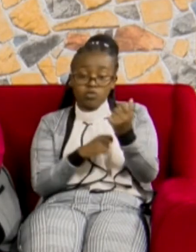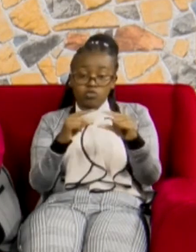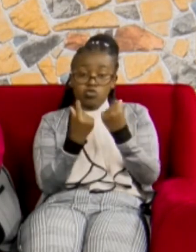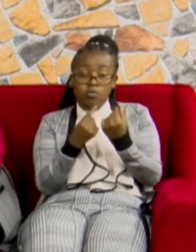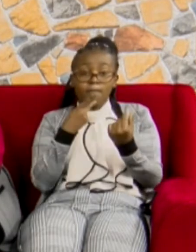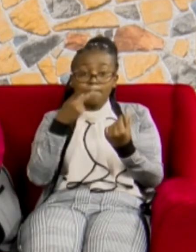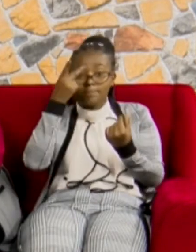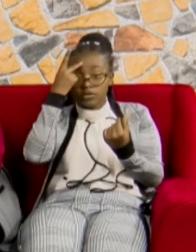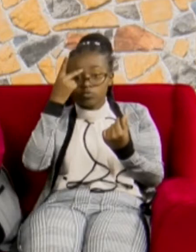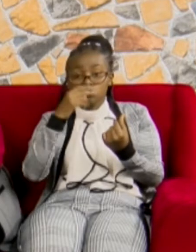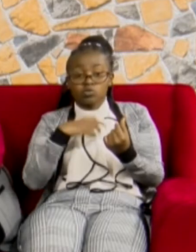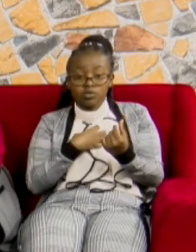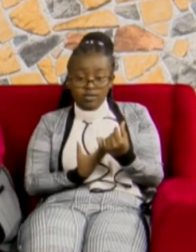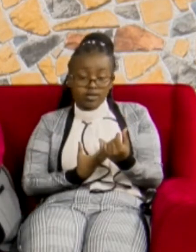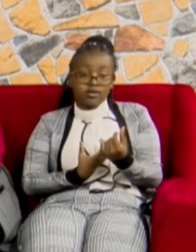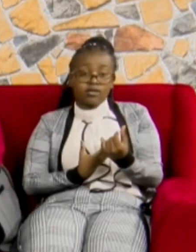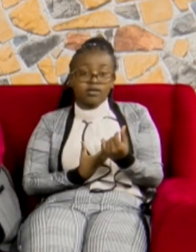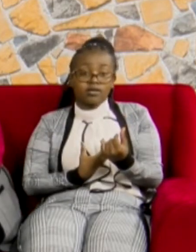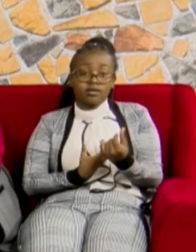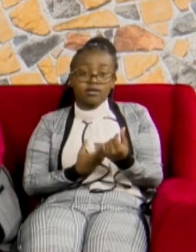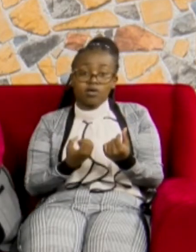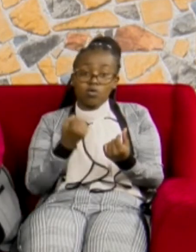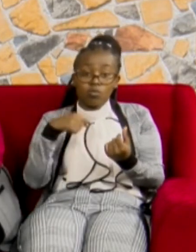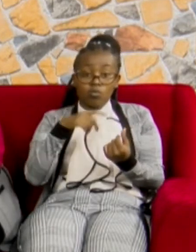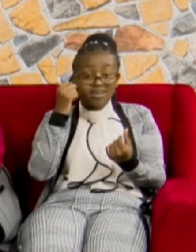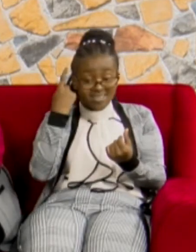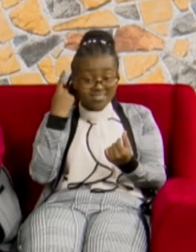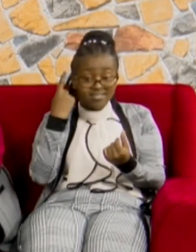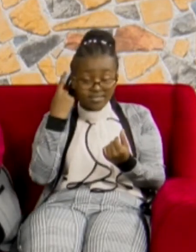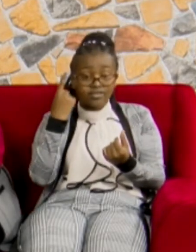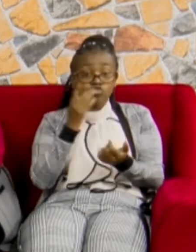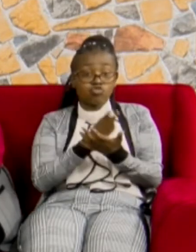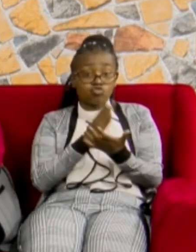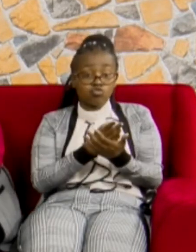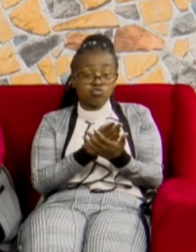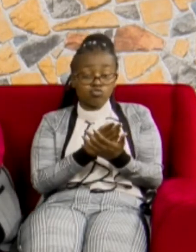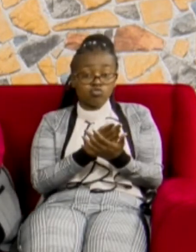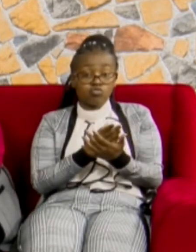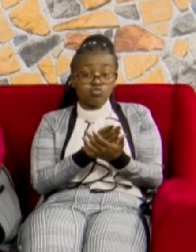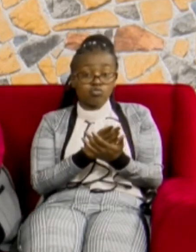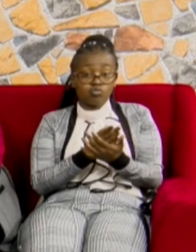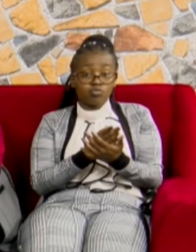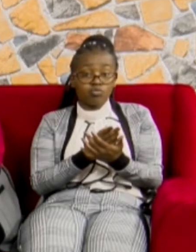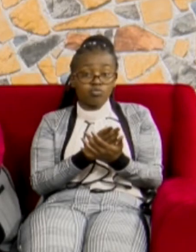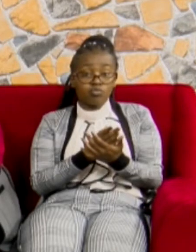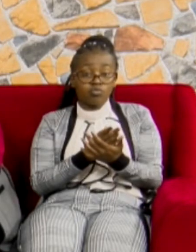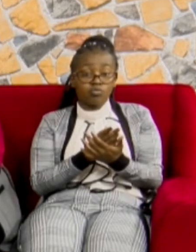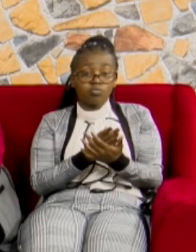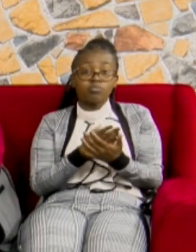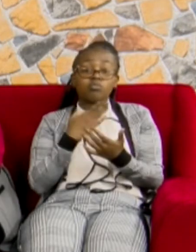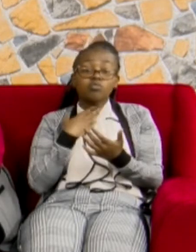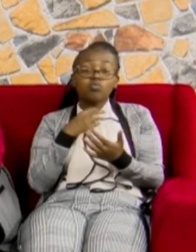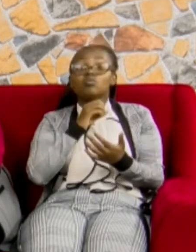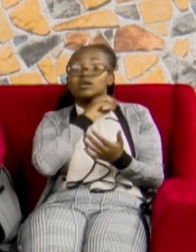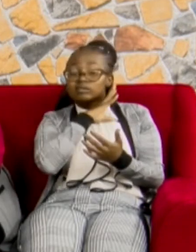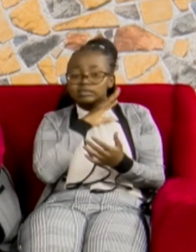parent who's like tired. She's just tired, and we understand it is tiring. There are days I want to scream, I